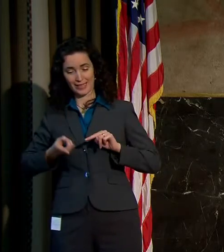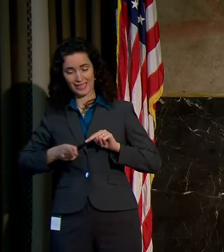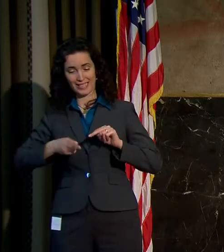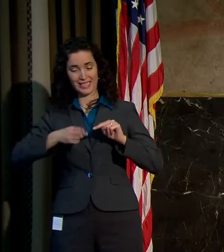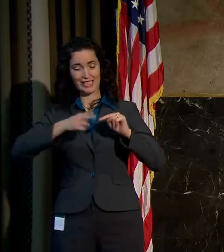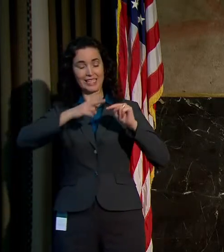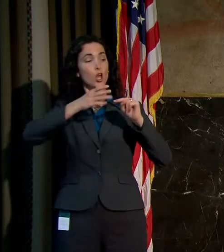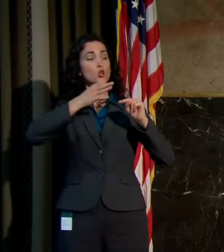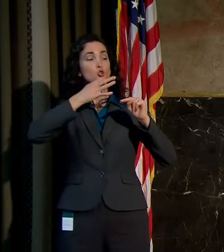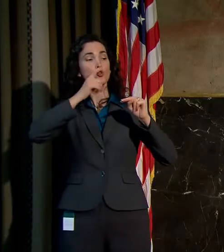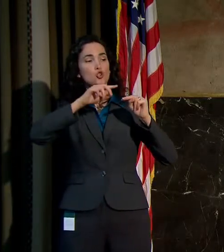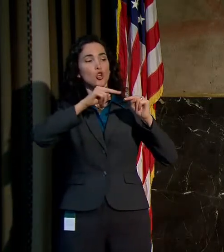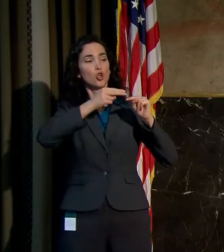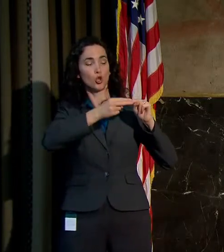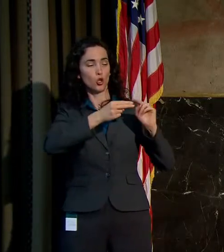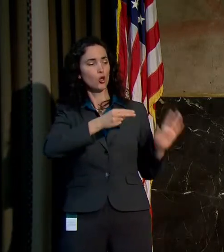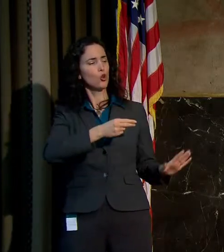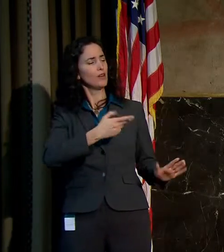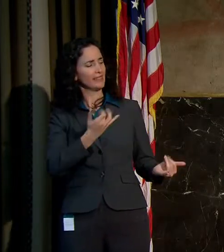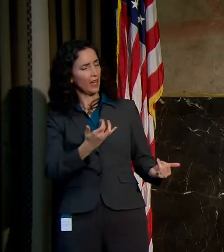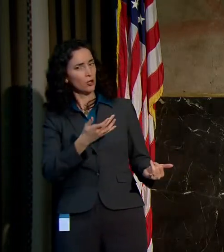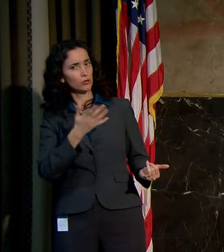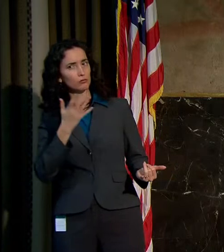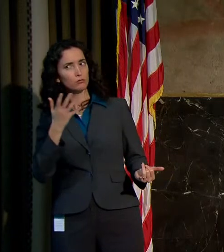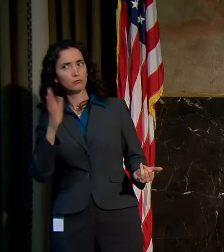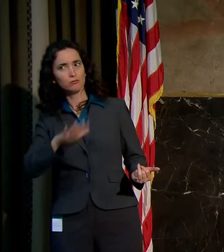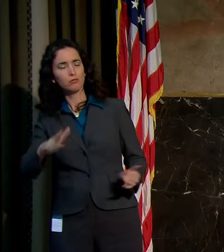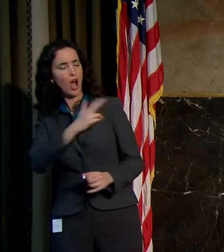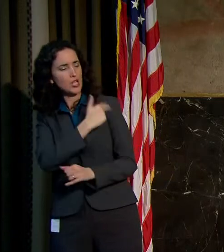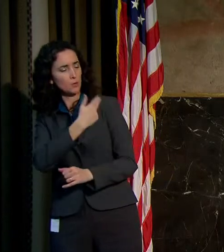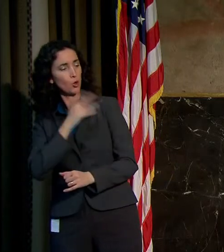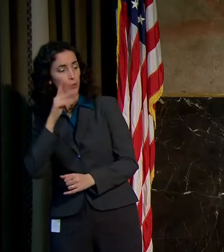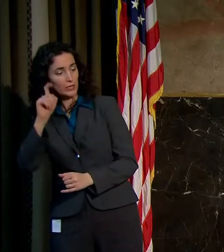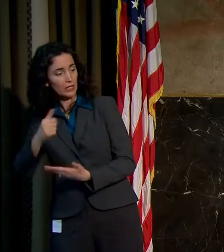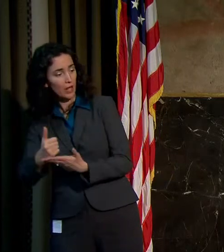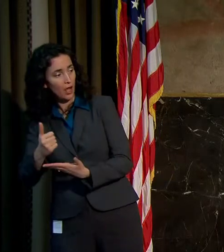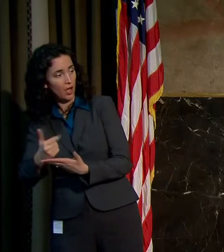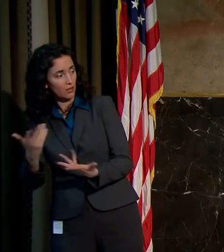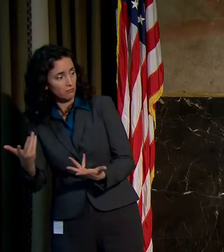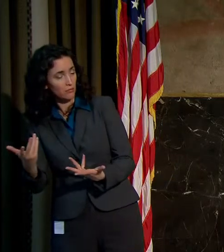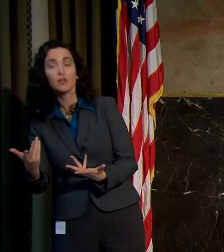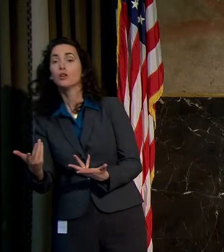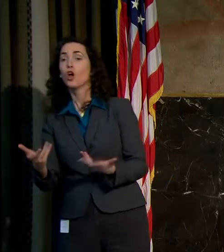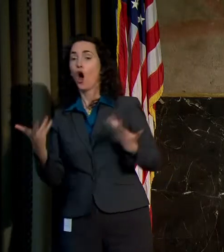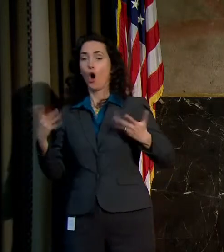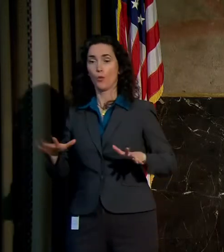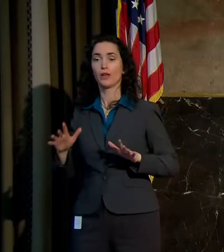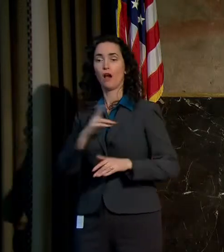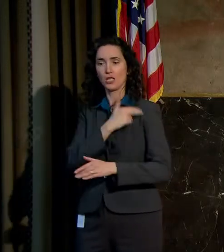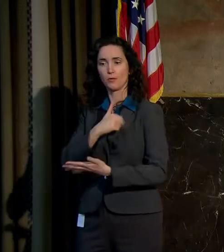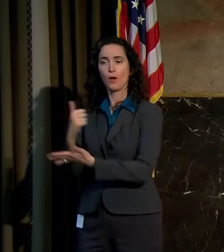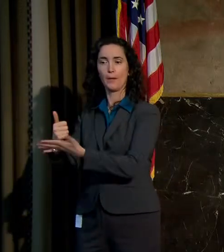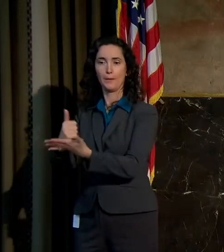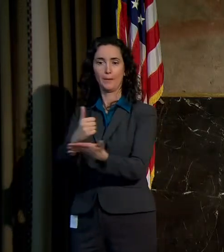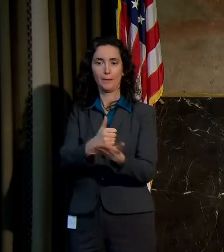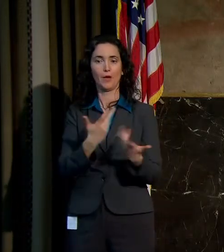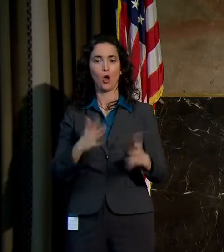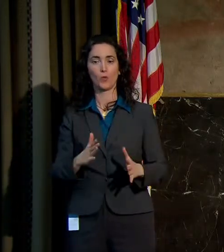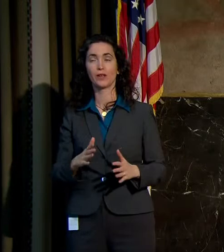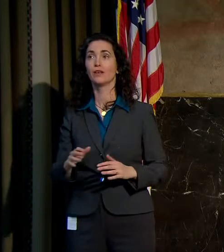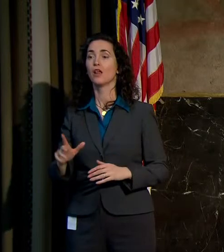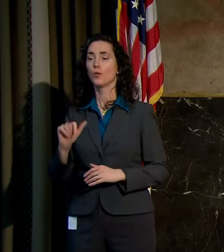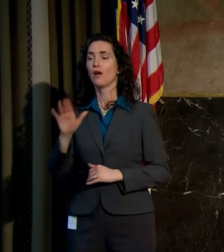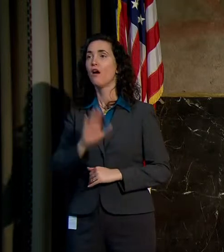past? We've been providing that help throughout this surge. So as of today, we're providing direct, we being the state of